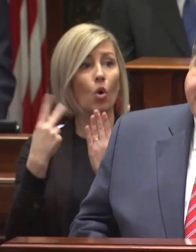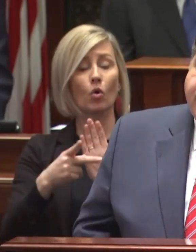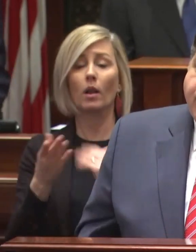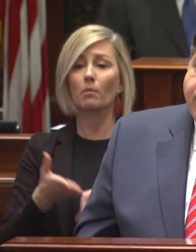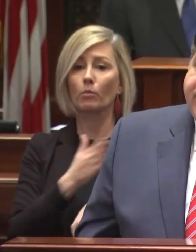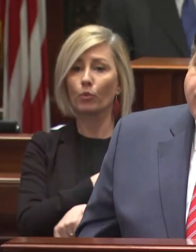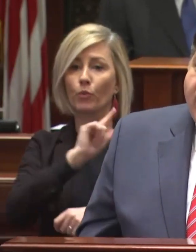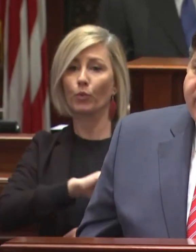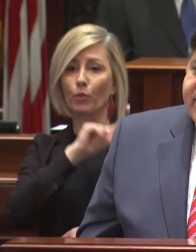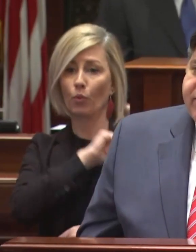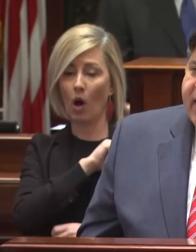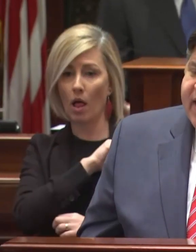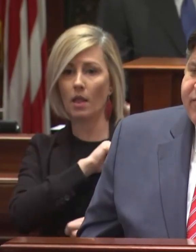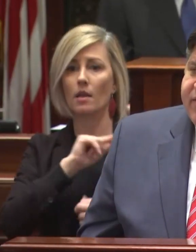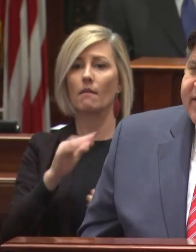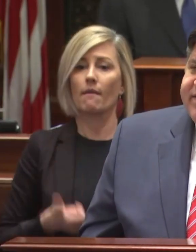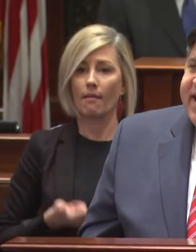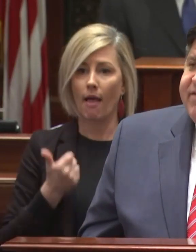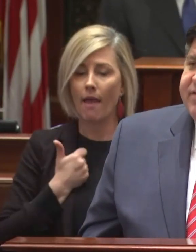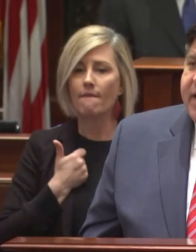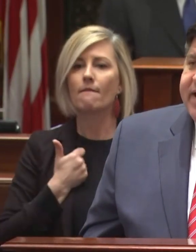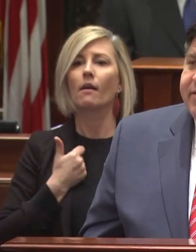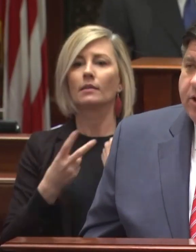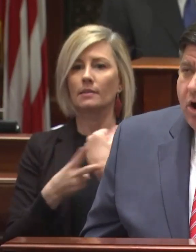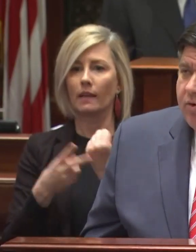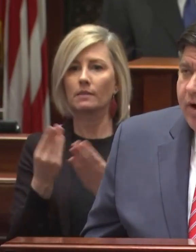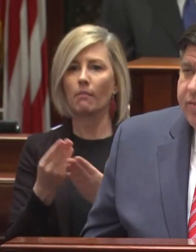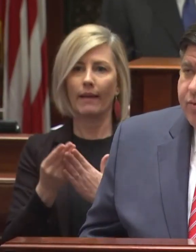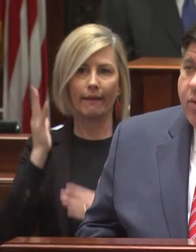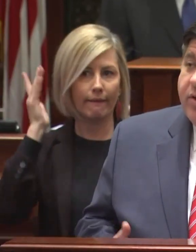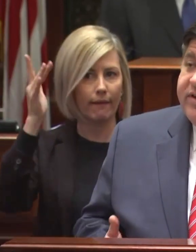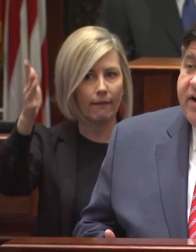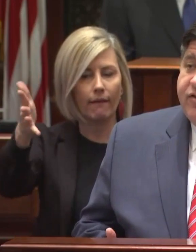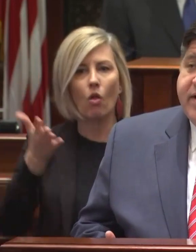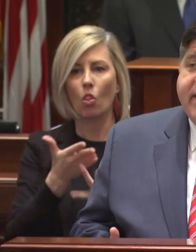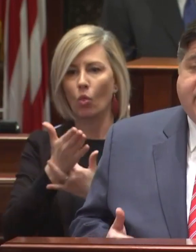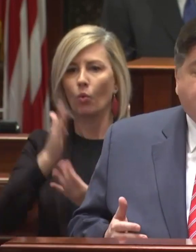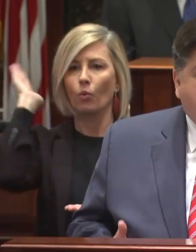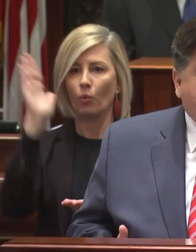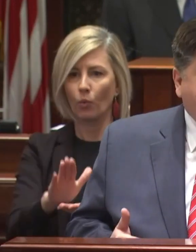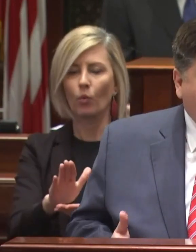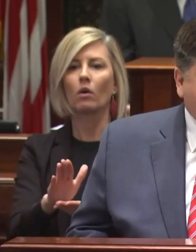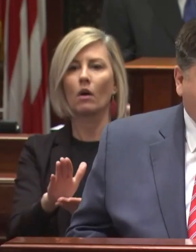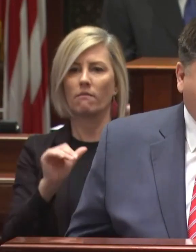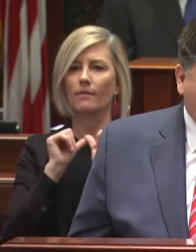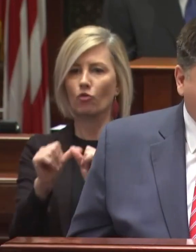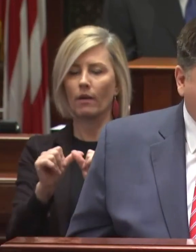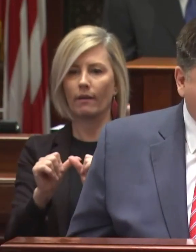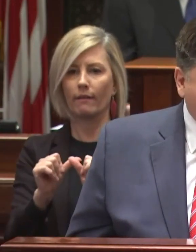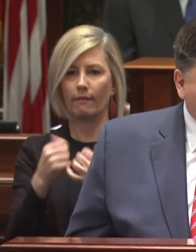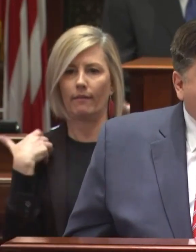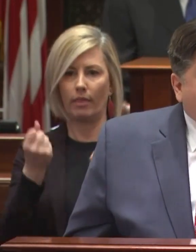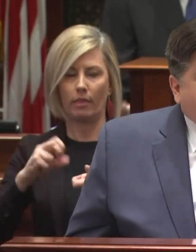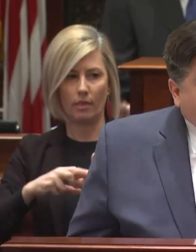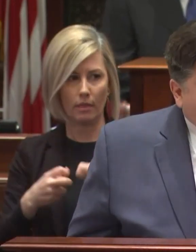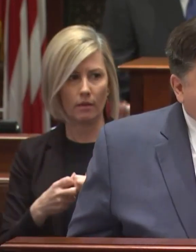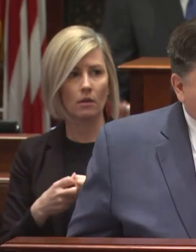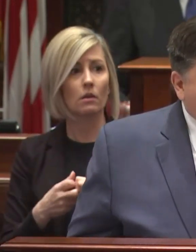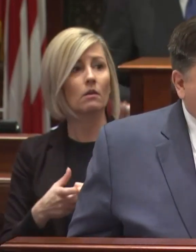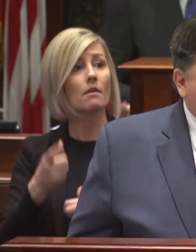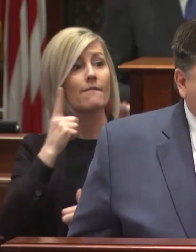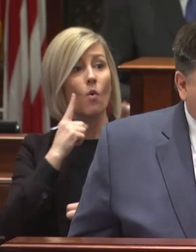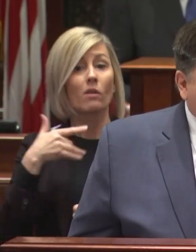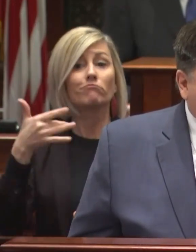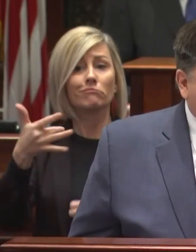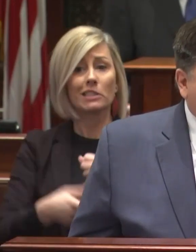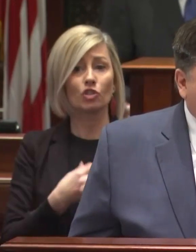program that improves quality of life and saves money in the long run through a reduction in chronic health problems. For the coming